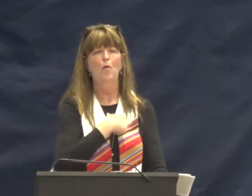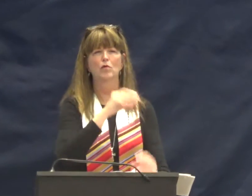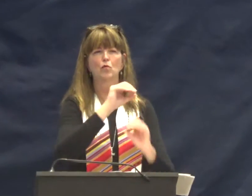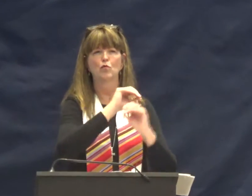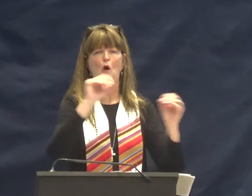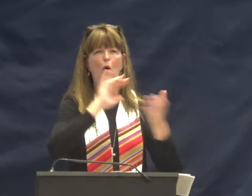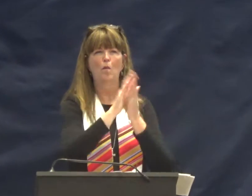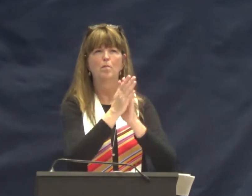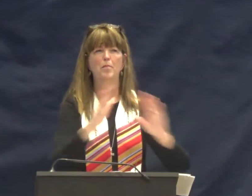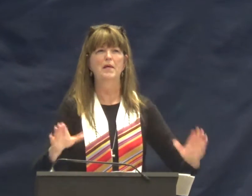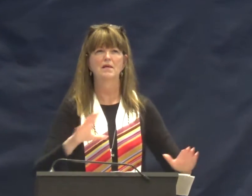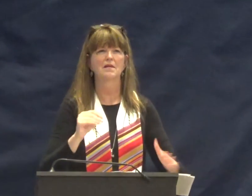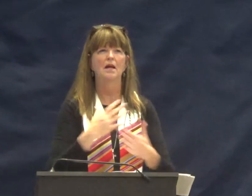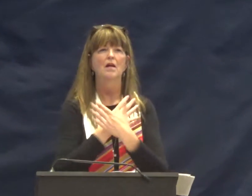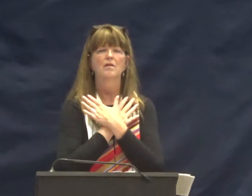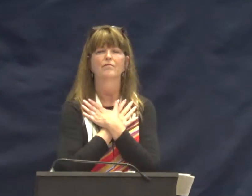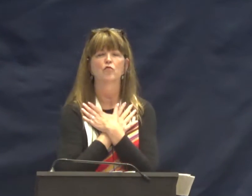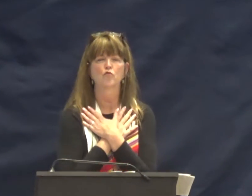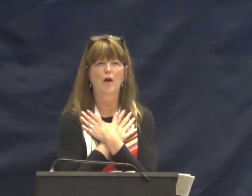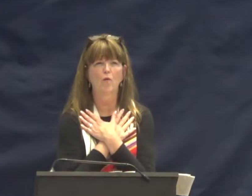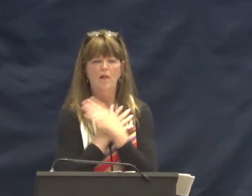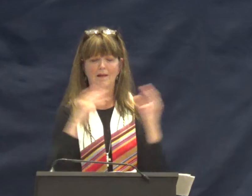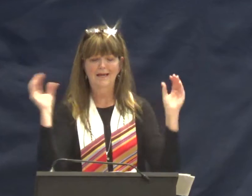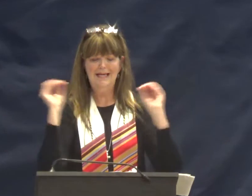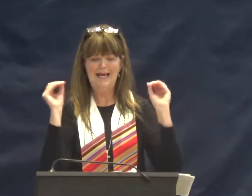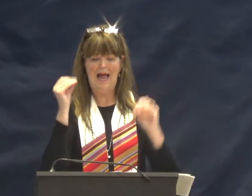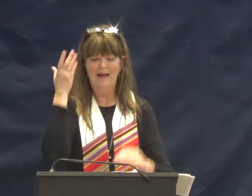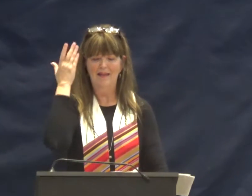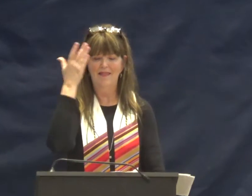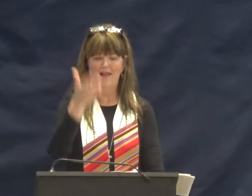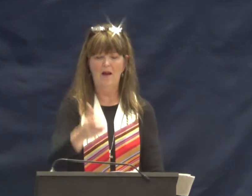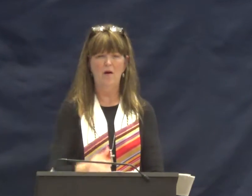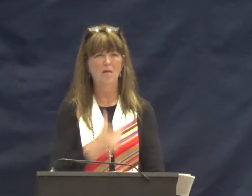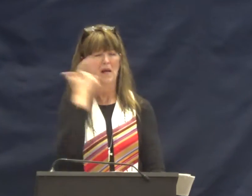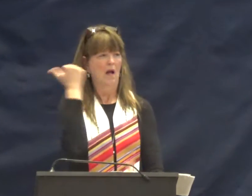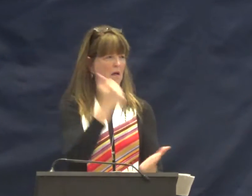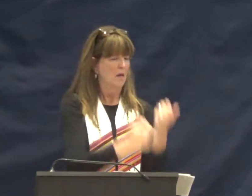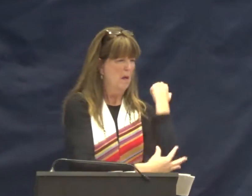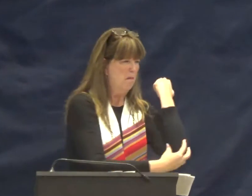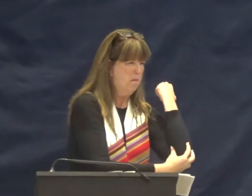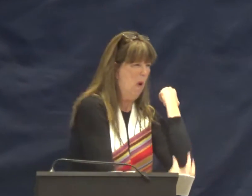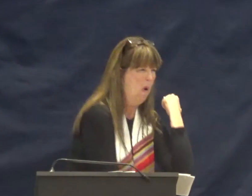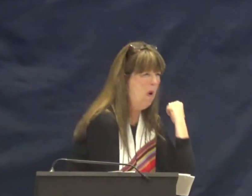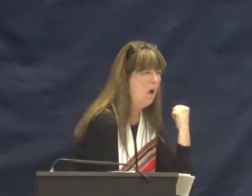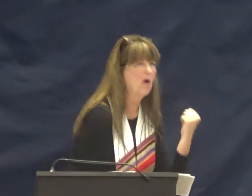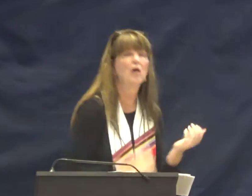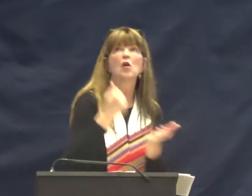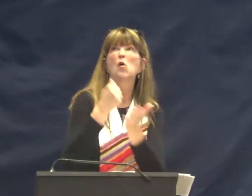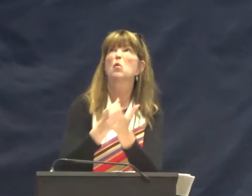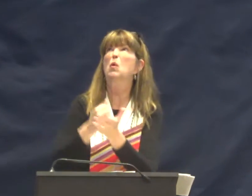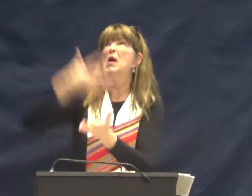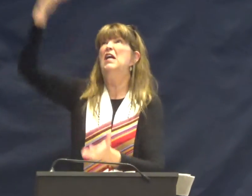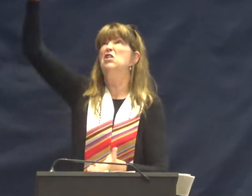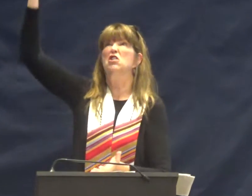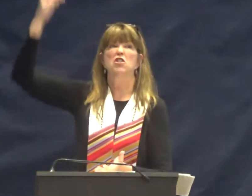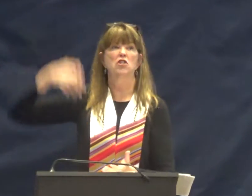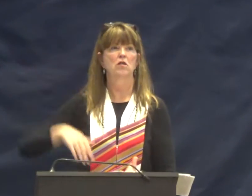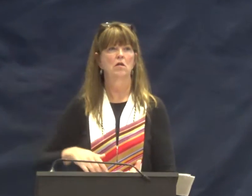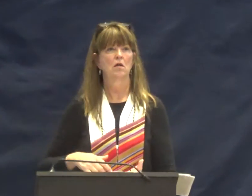was not a true peace. It was not a true experience of tranquility. Because there was